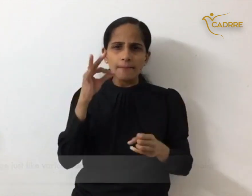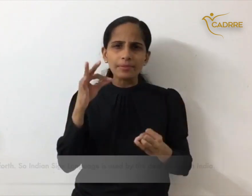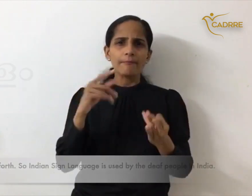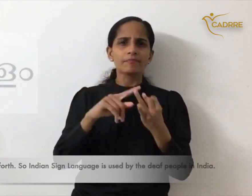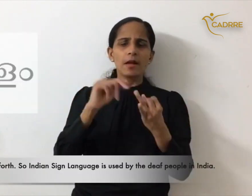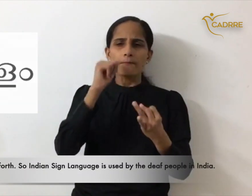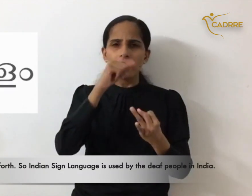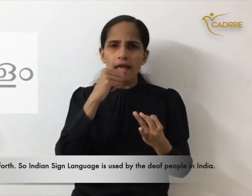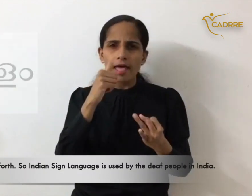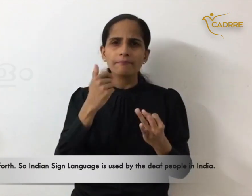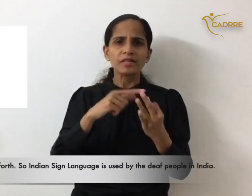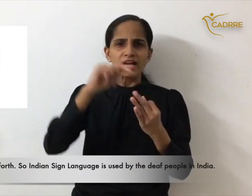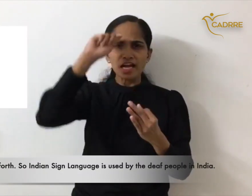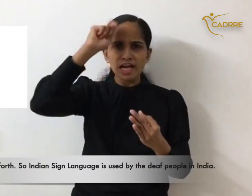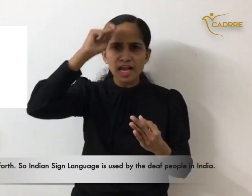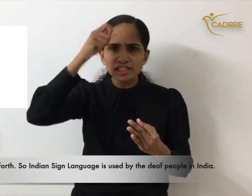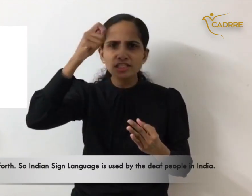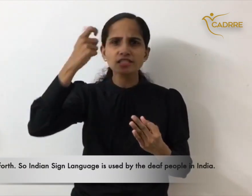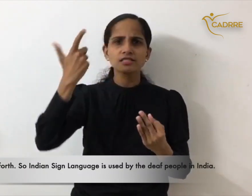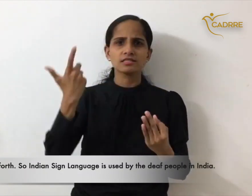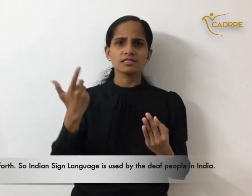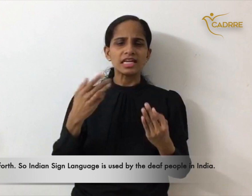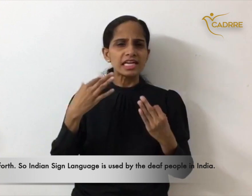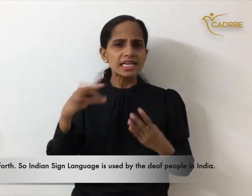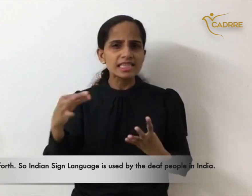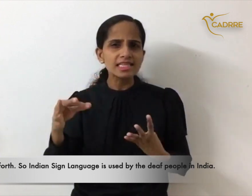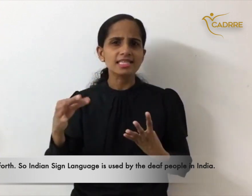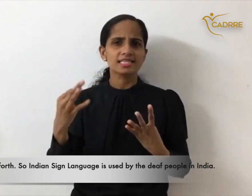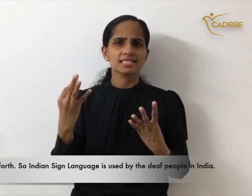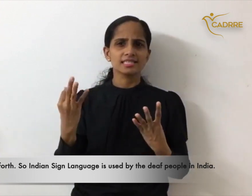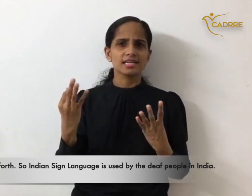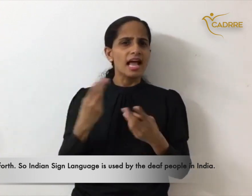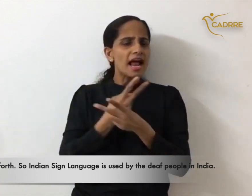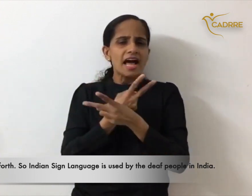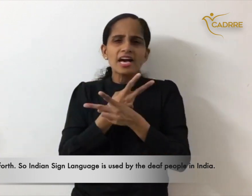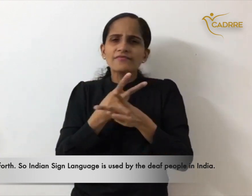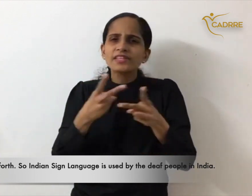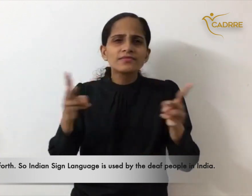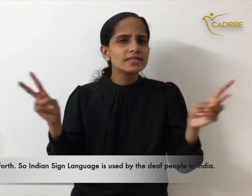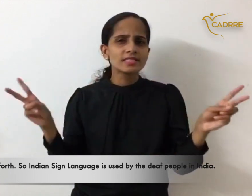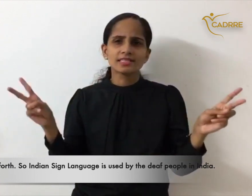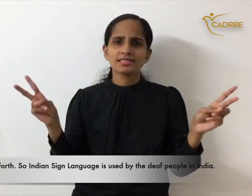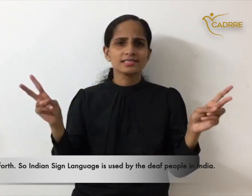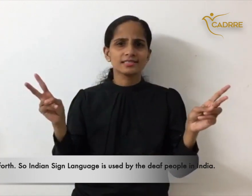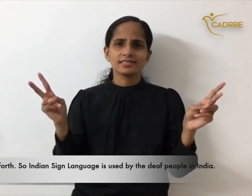Telugu, Malayalam, English, and so on and so forth.